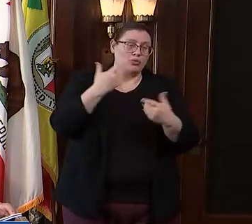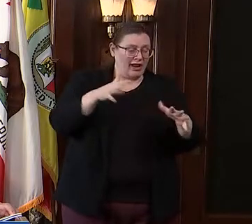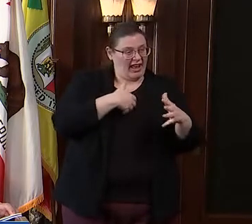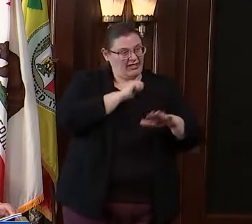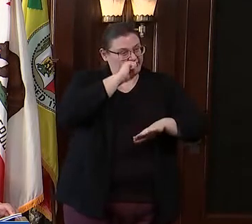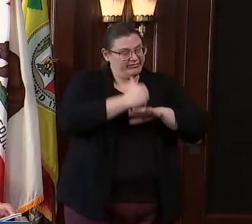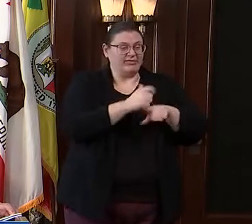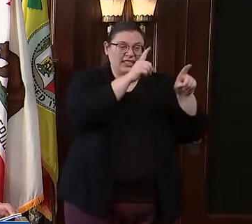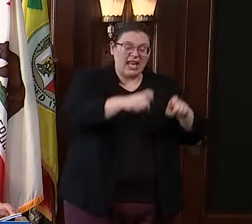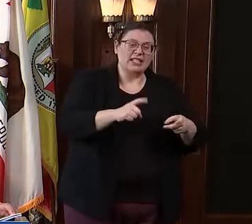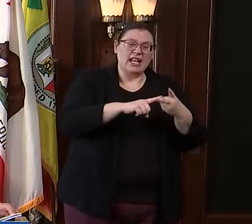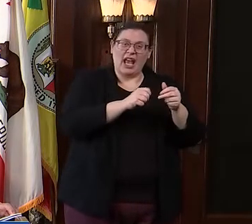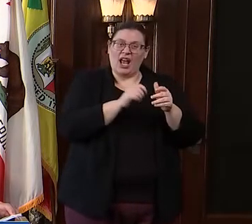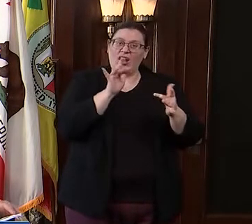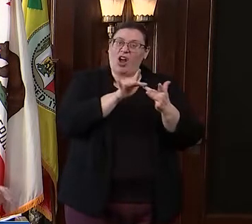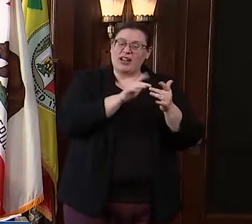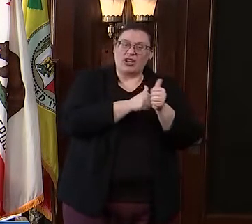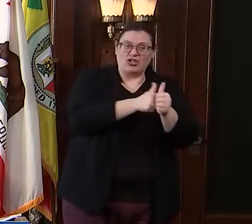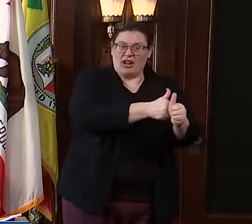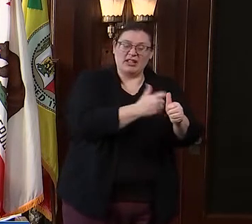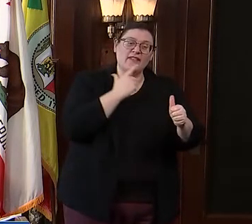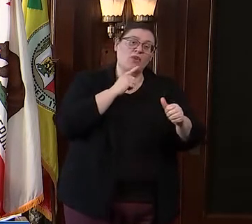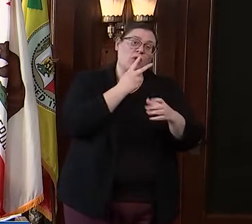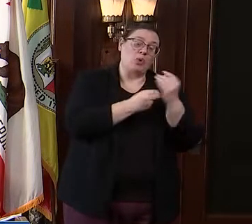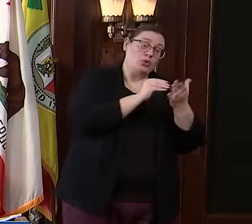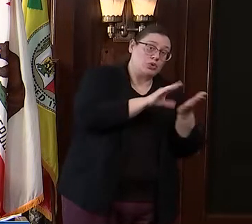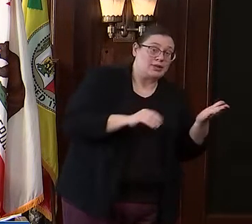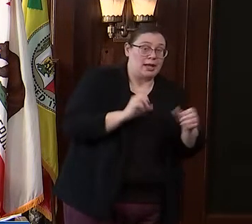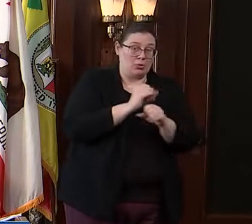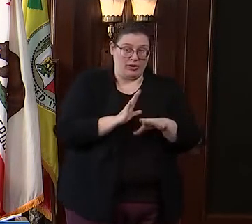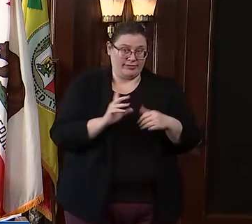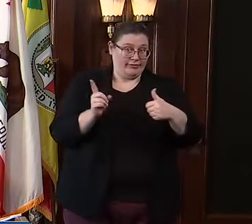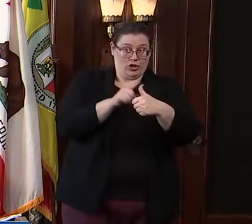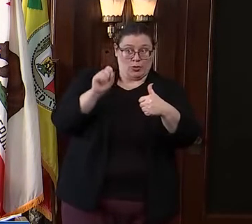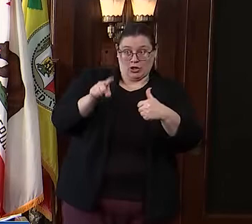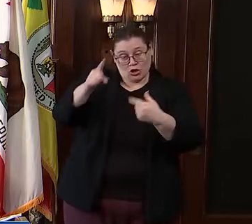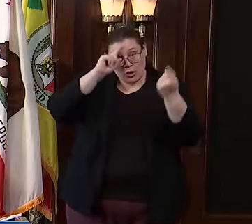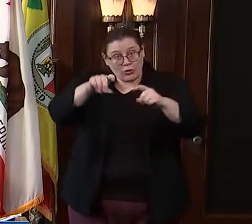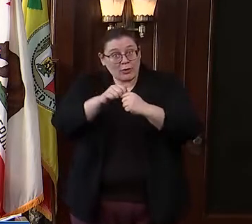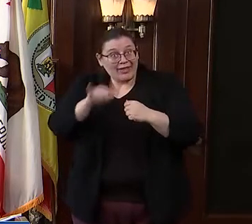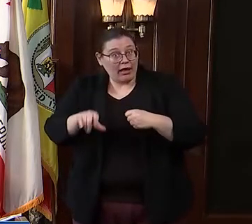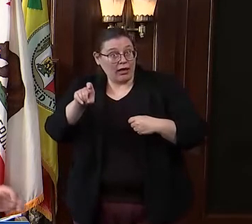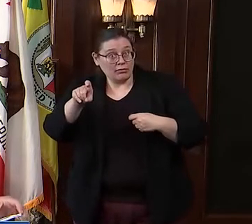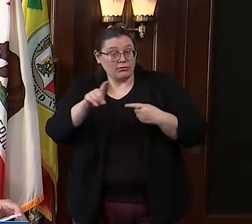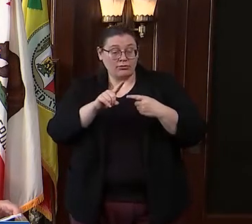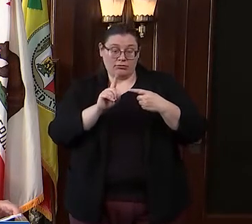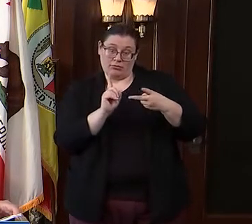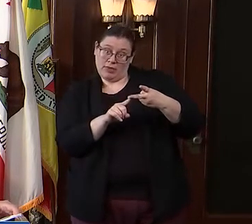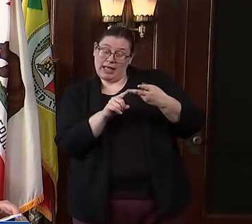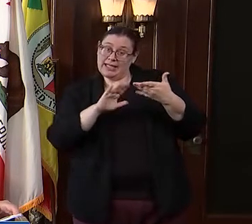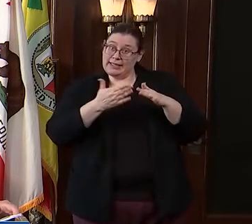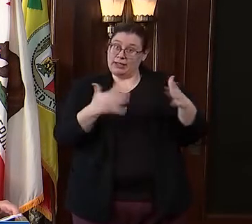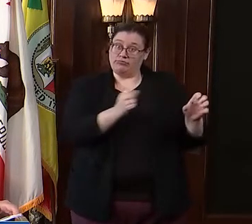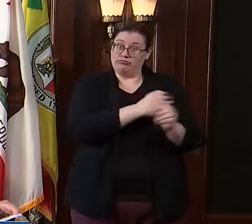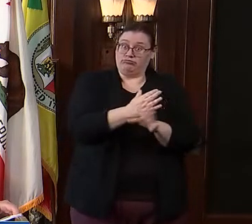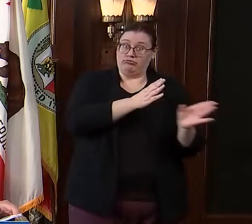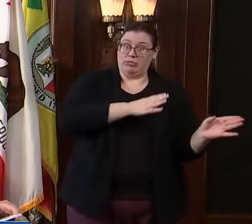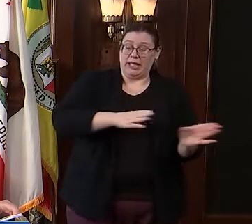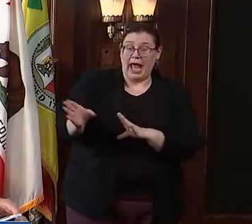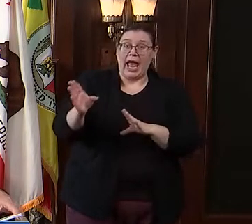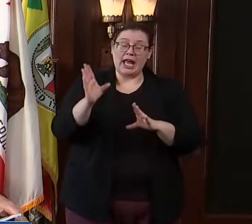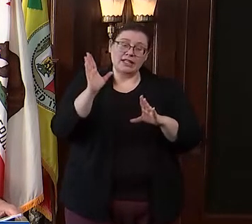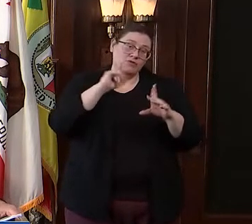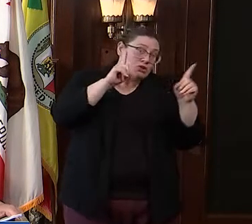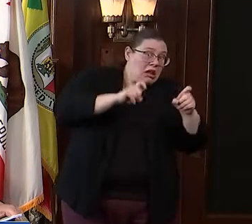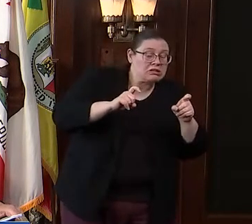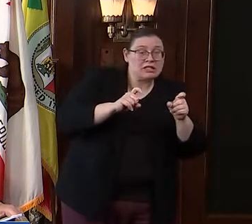plans for students and employees. Do you agree with this? And does the city have plans for testing and tracing